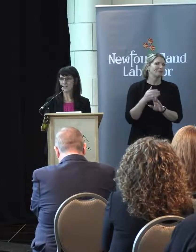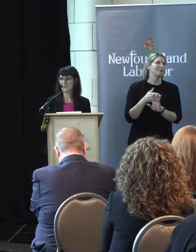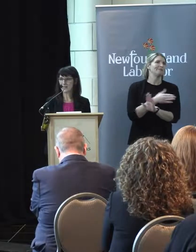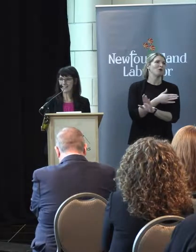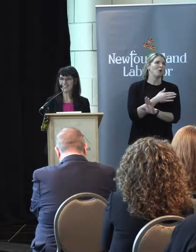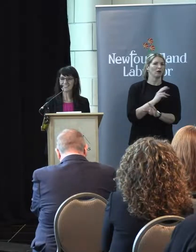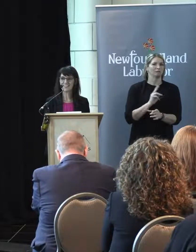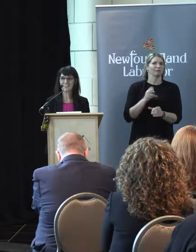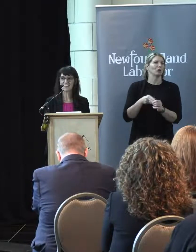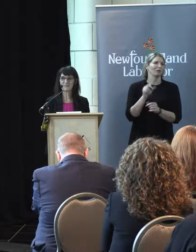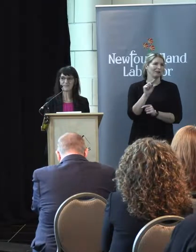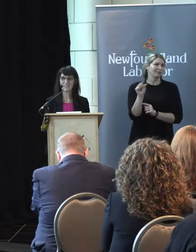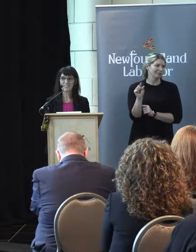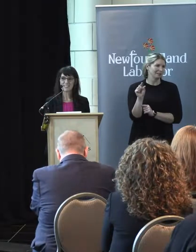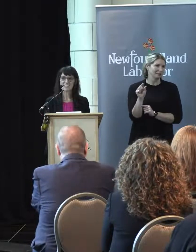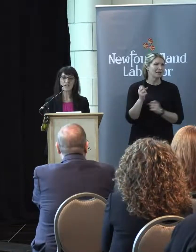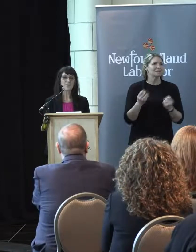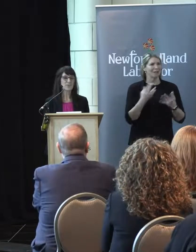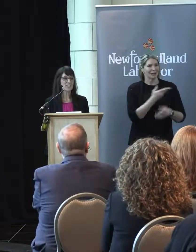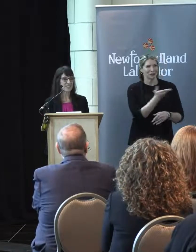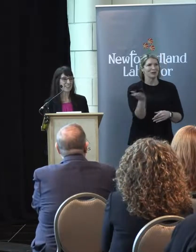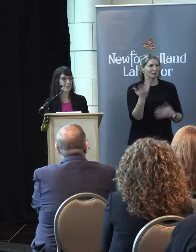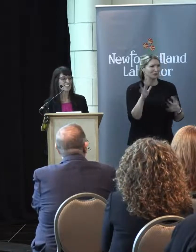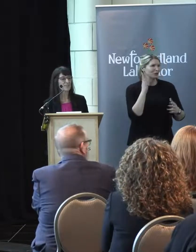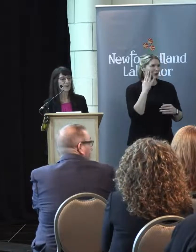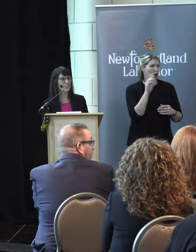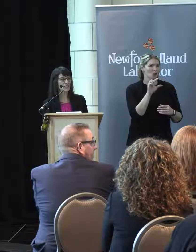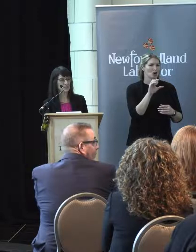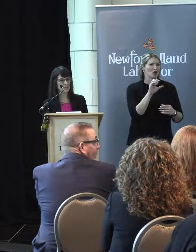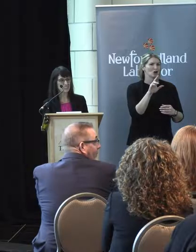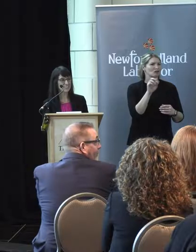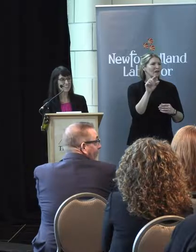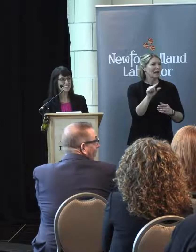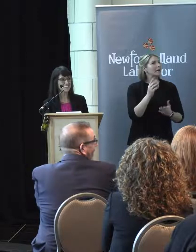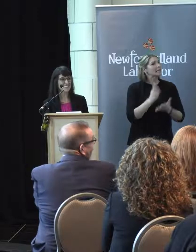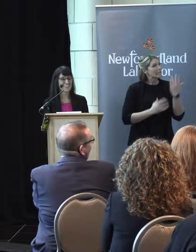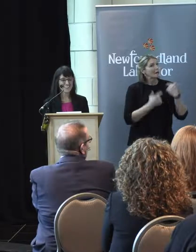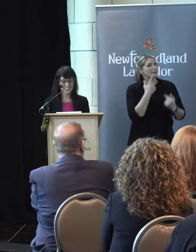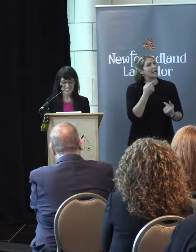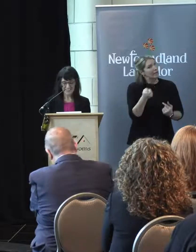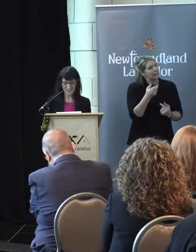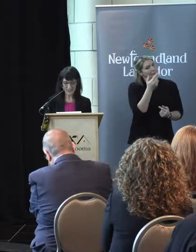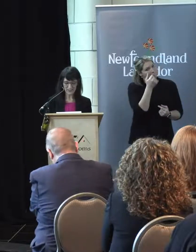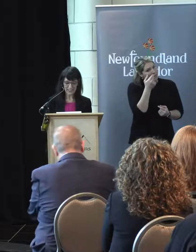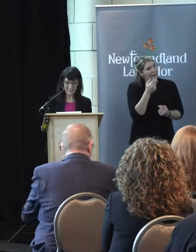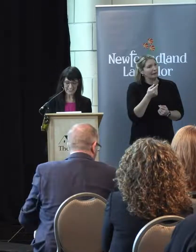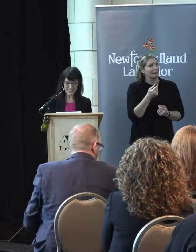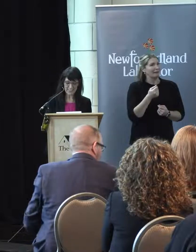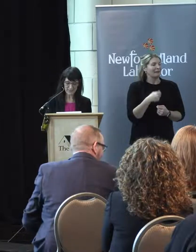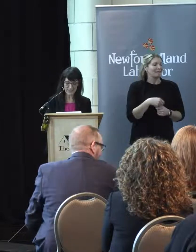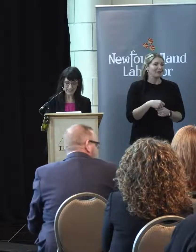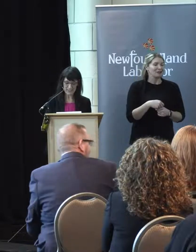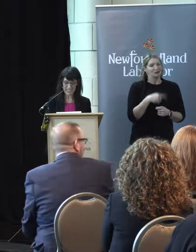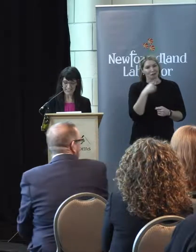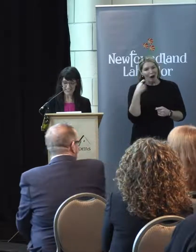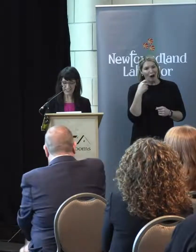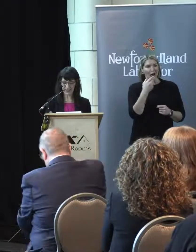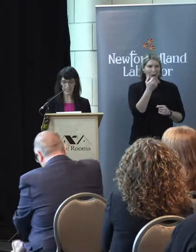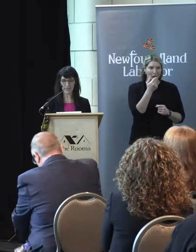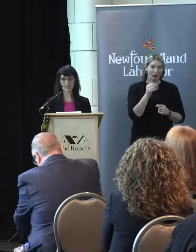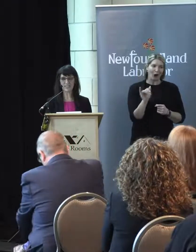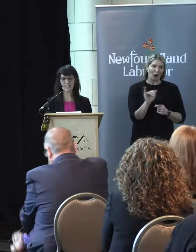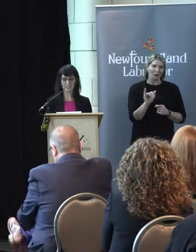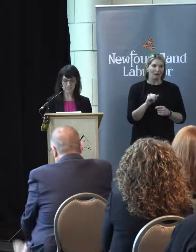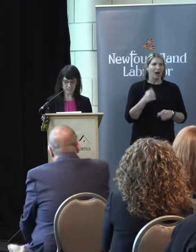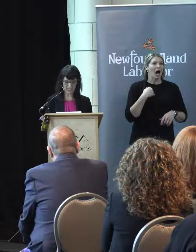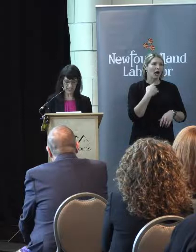of you know Craig. Some would say he's funny and witty. So I texted him the other day and said,